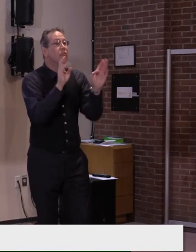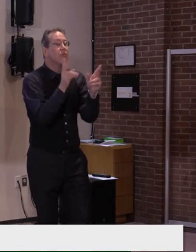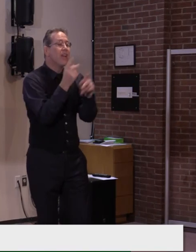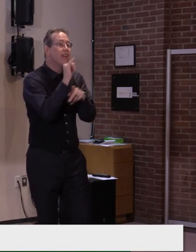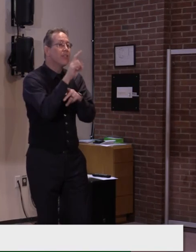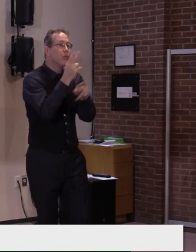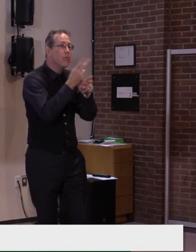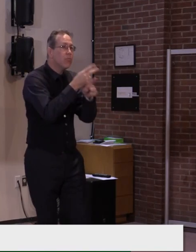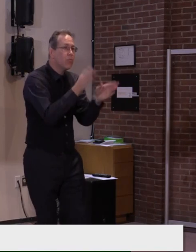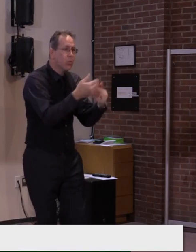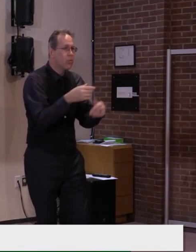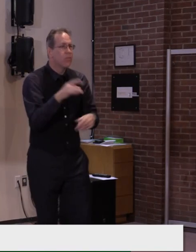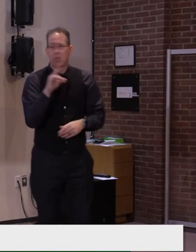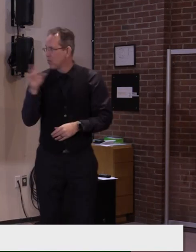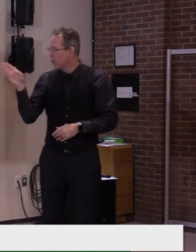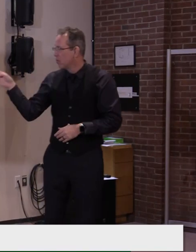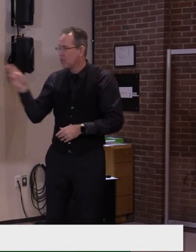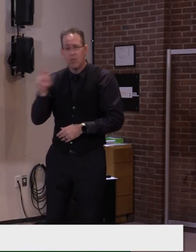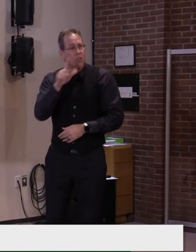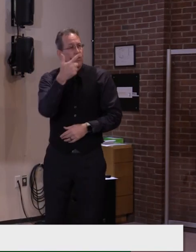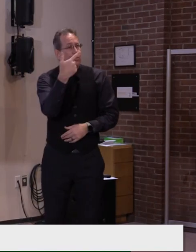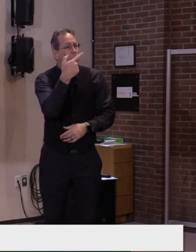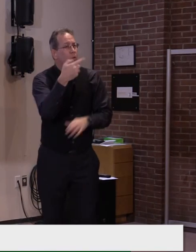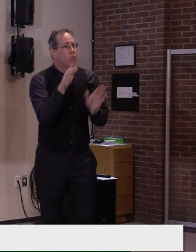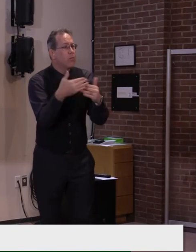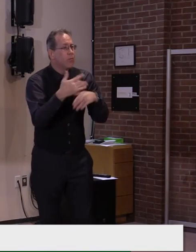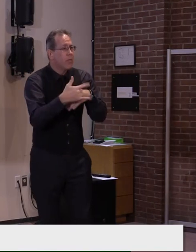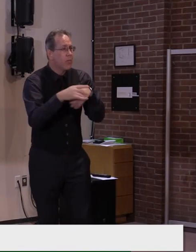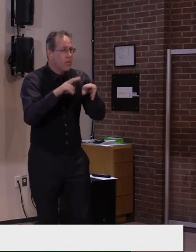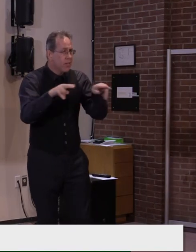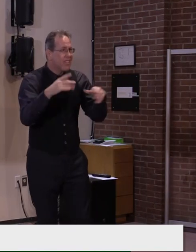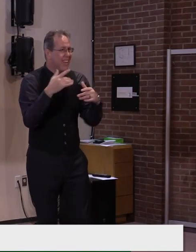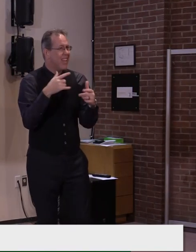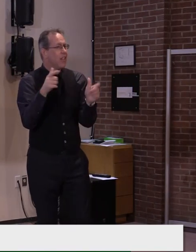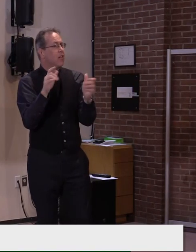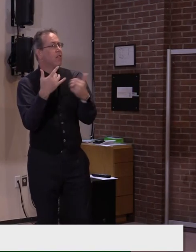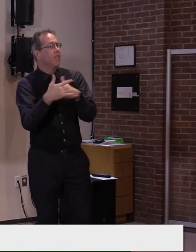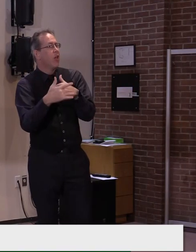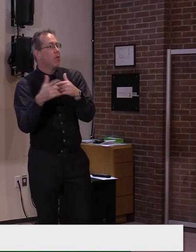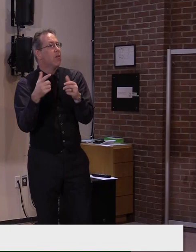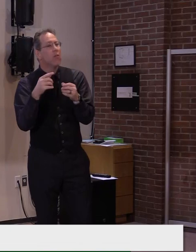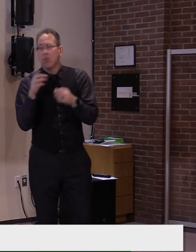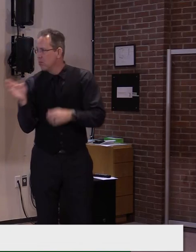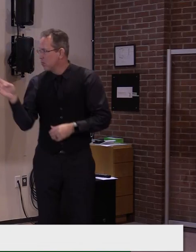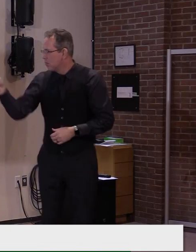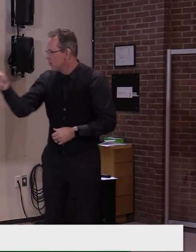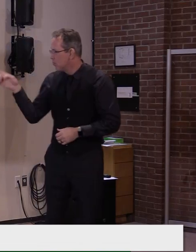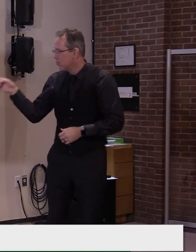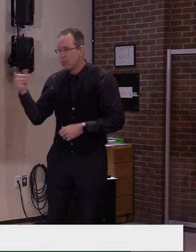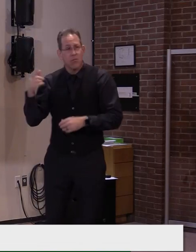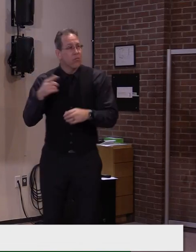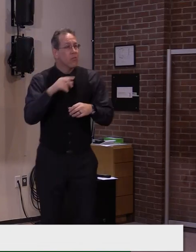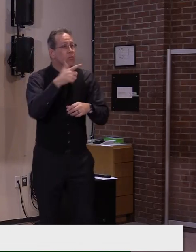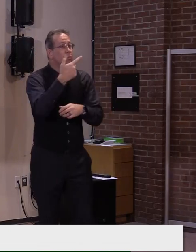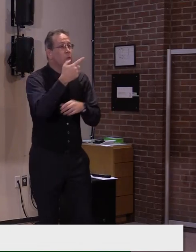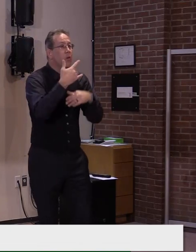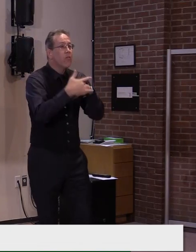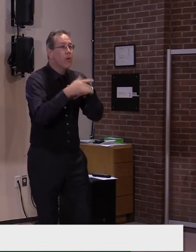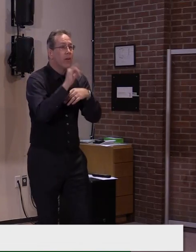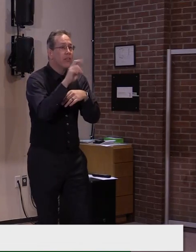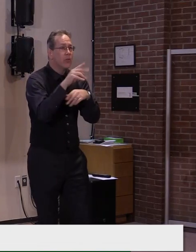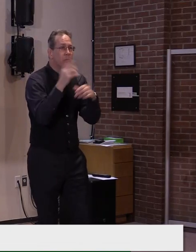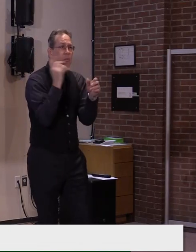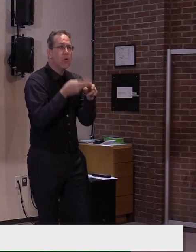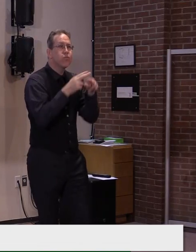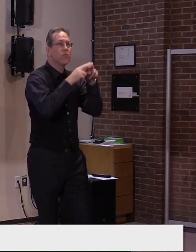84 hospital beds, medical surge beds available today, 21 ICU beds available today. And again, that availability